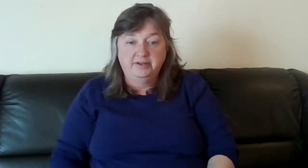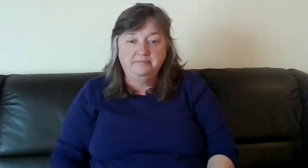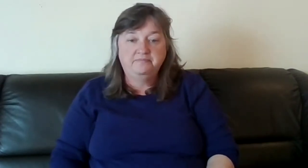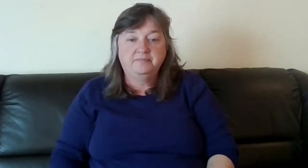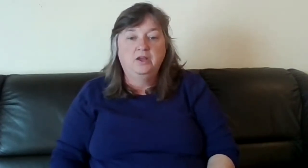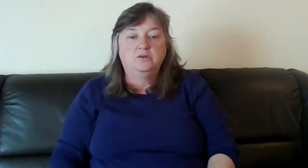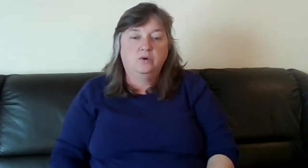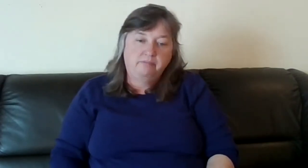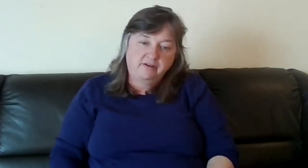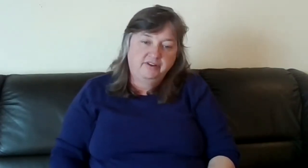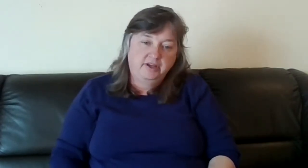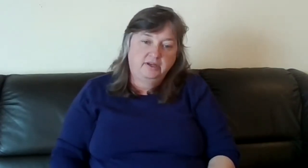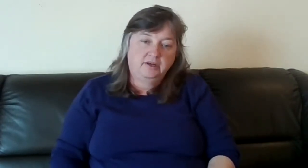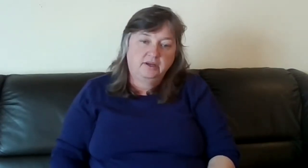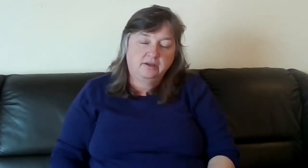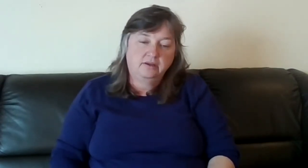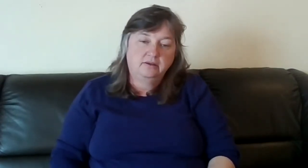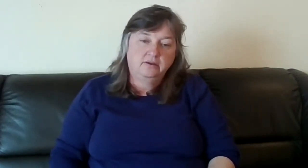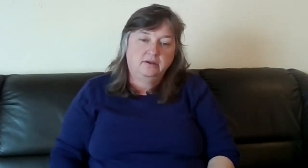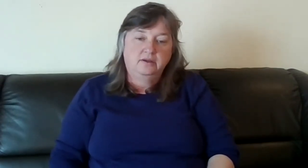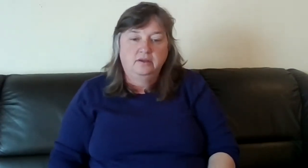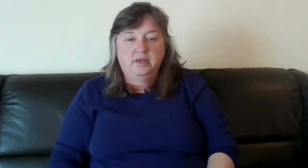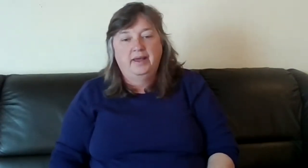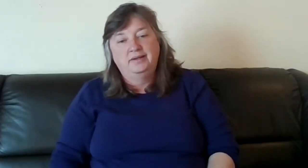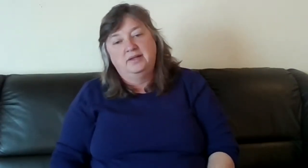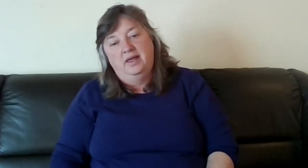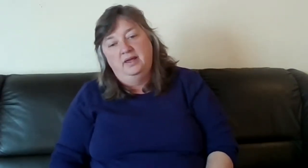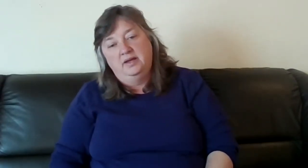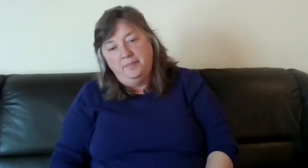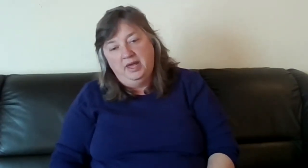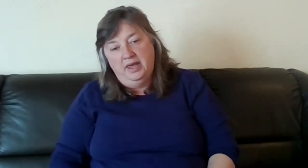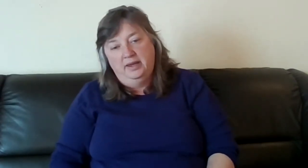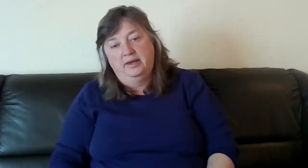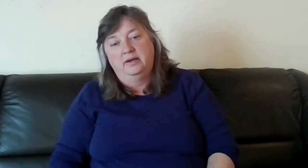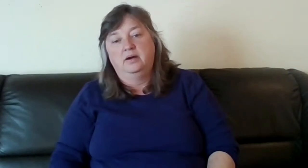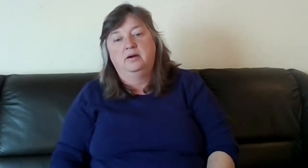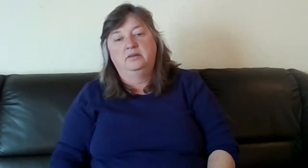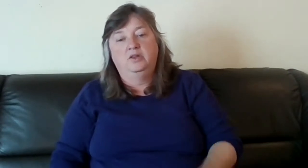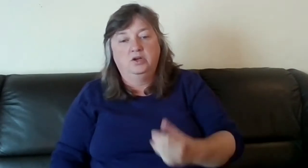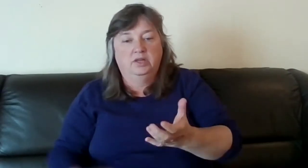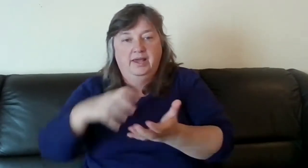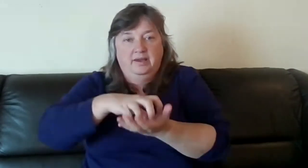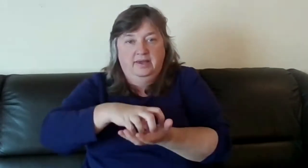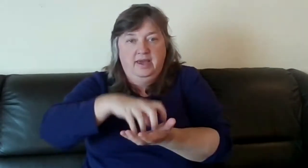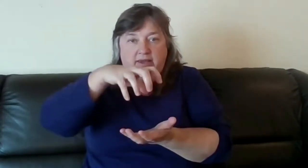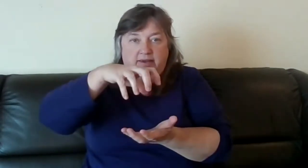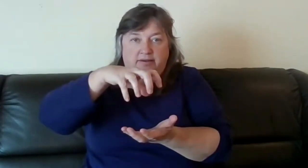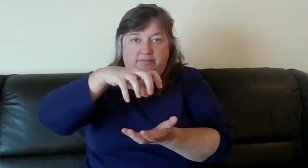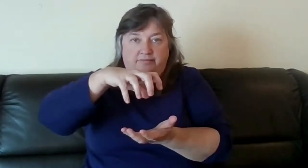Muffin. So a muffin and a cupcake look like cake.